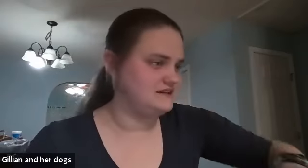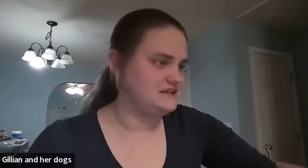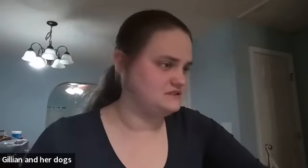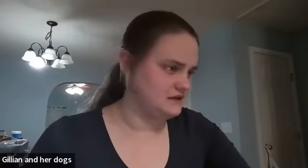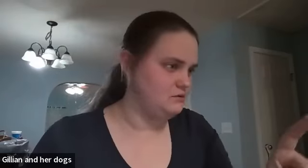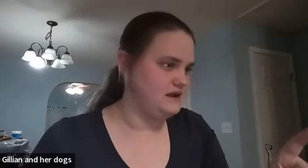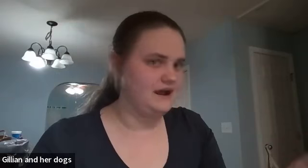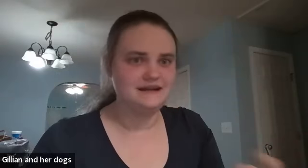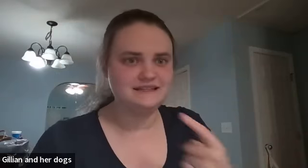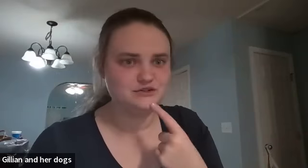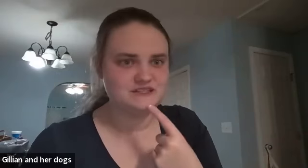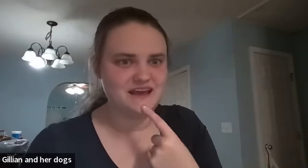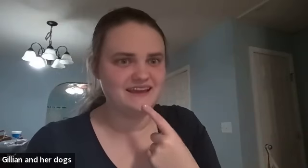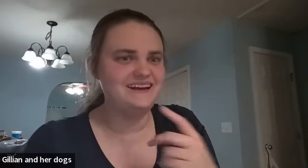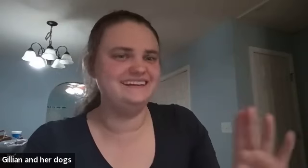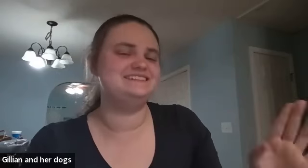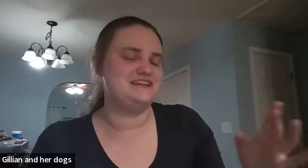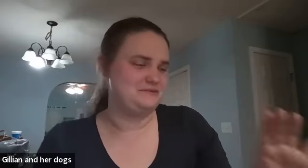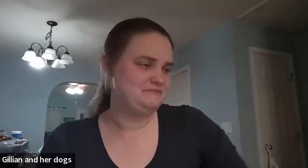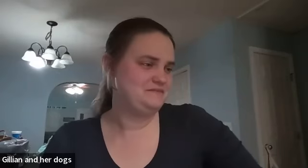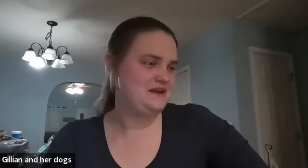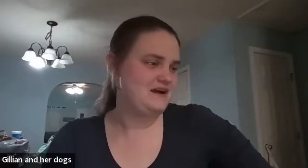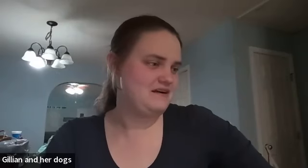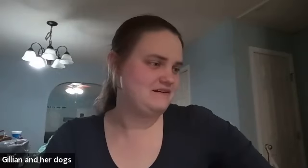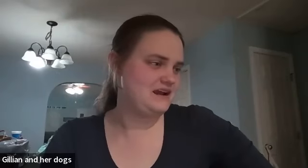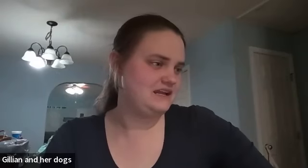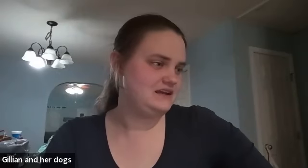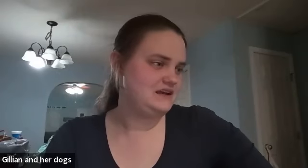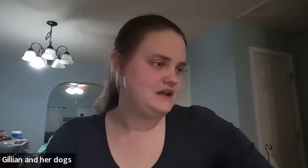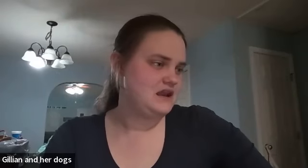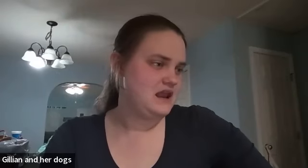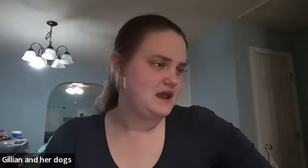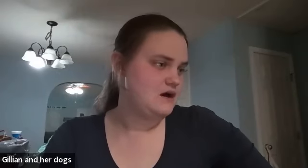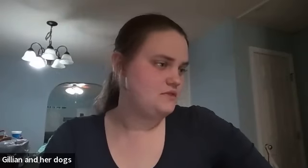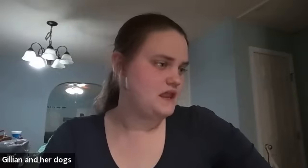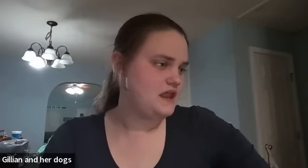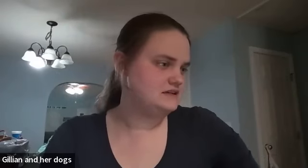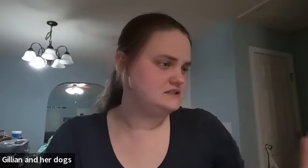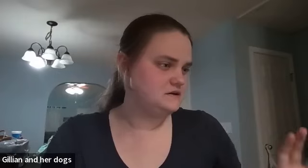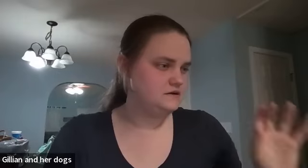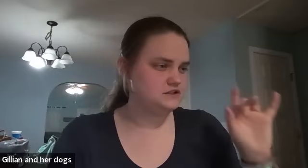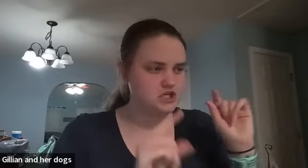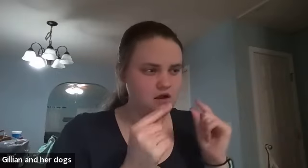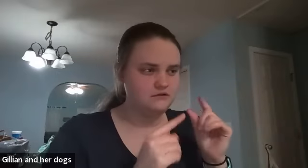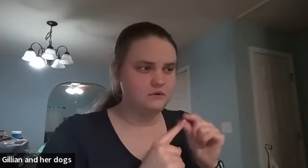because I was like, oh wait, I didn't do say. So, all righty. Now the next chunk of